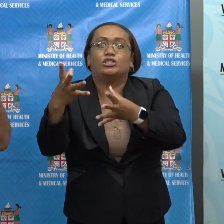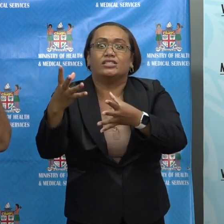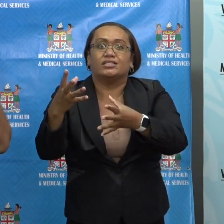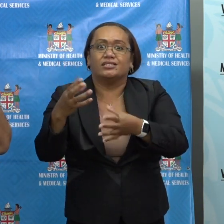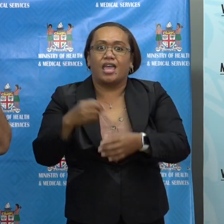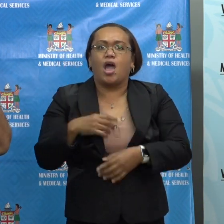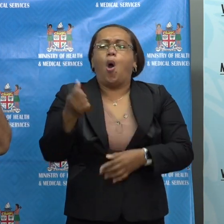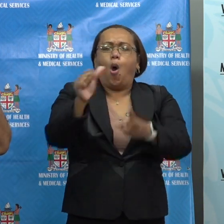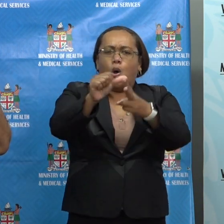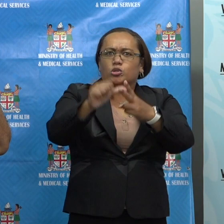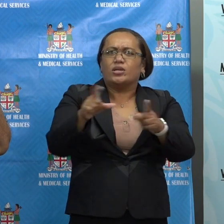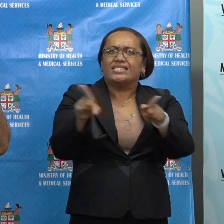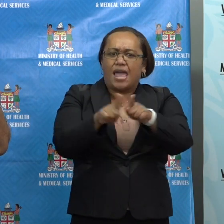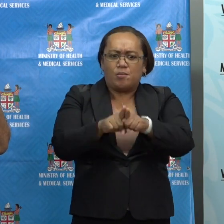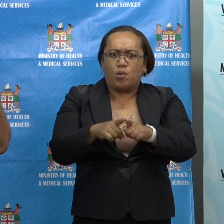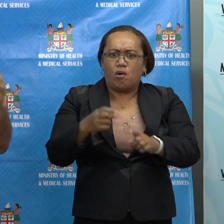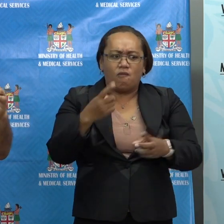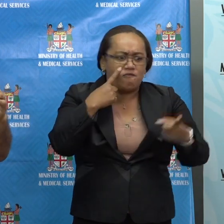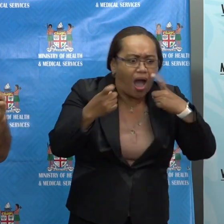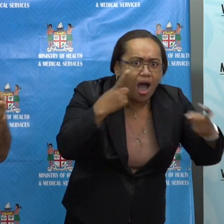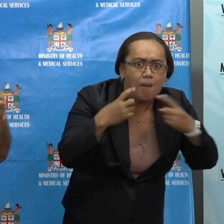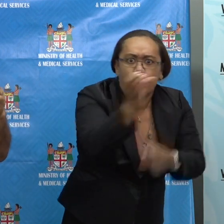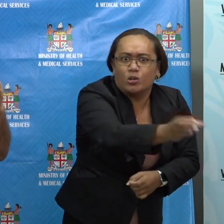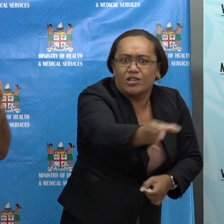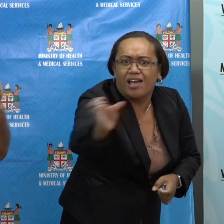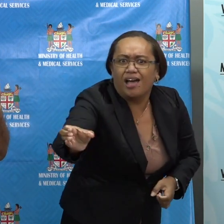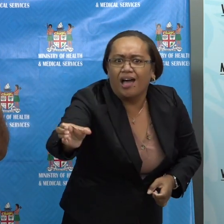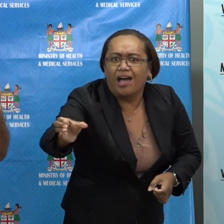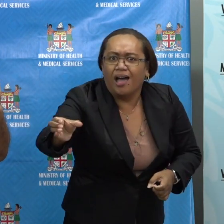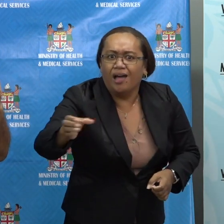because the event happened on the